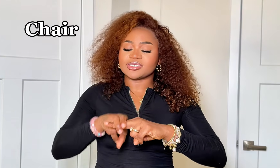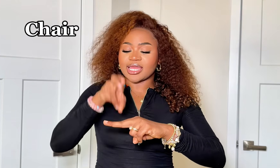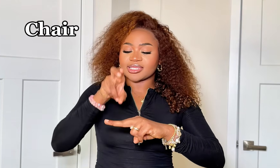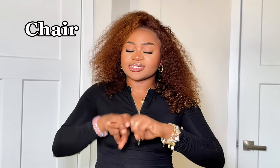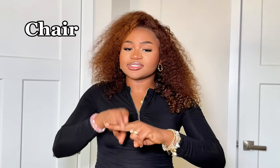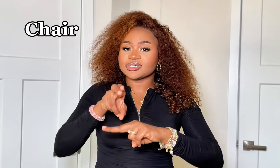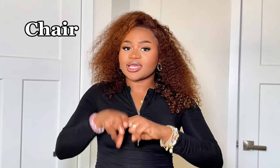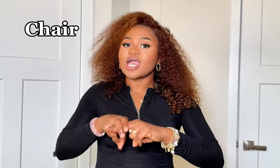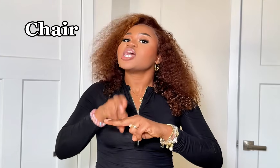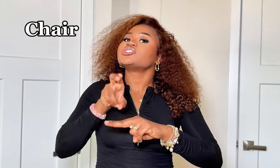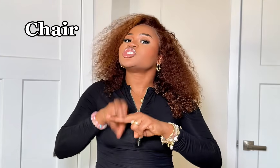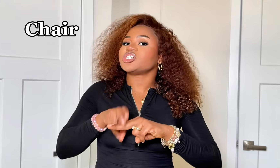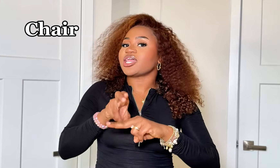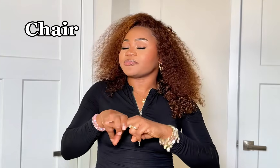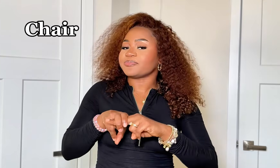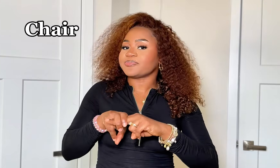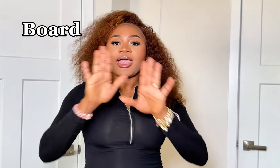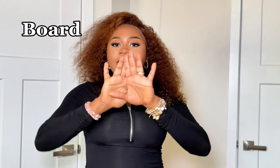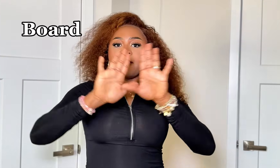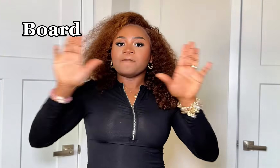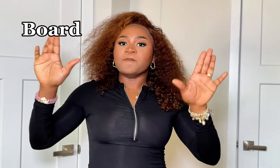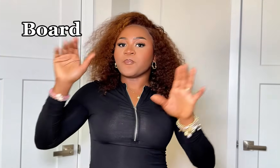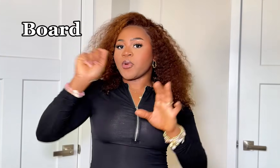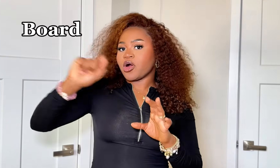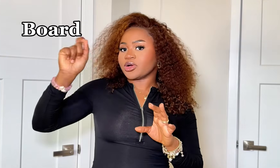like this. Chair. Board.